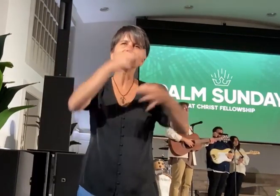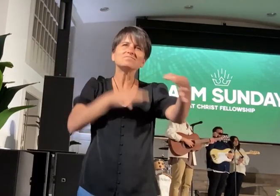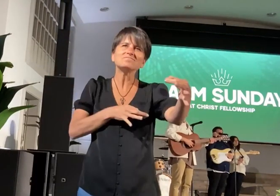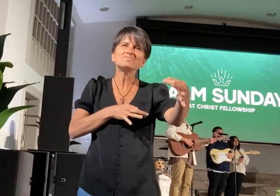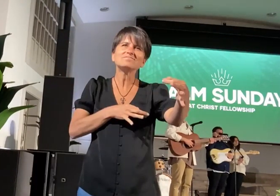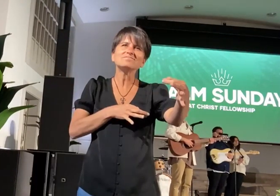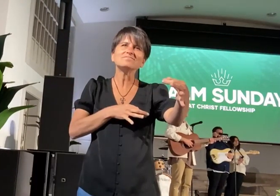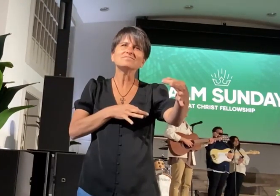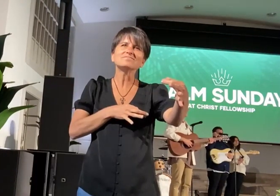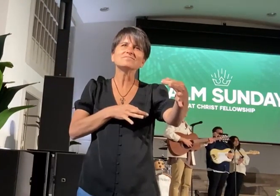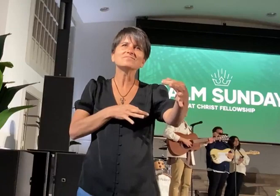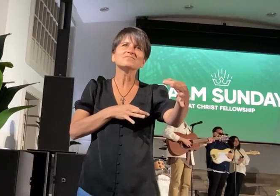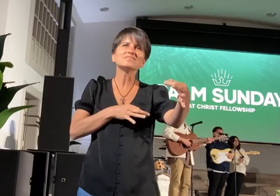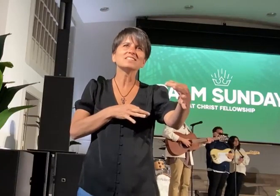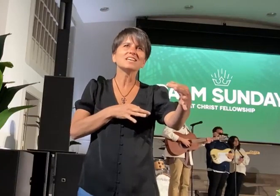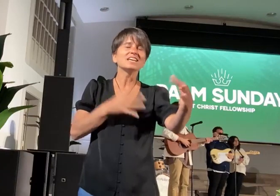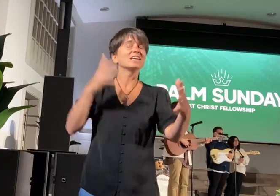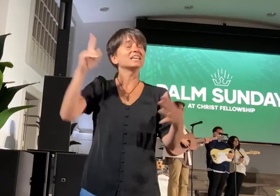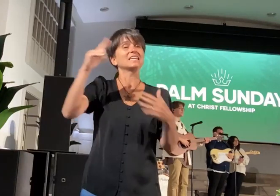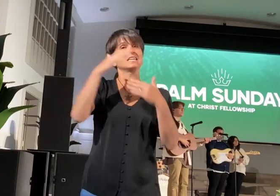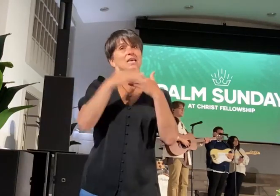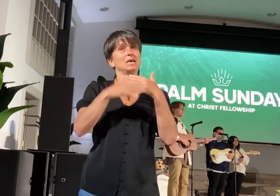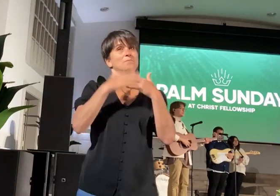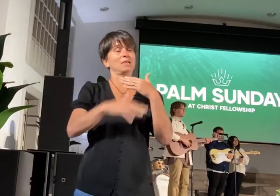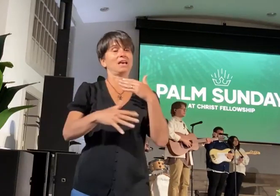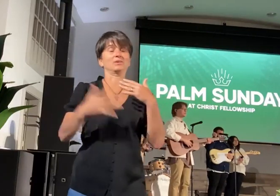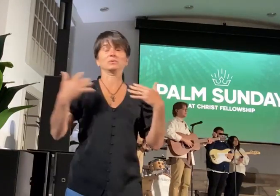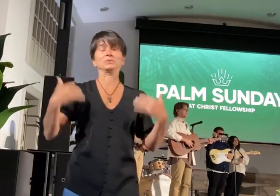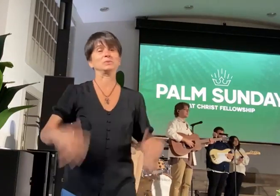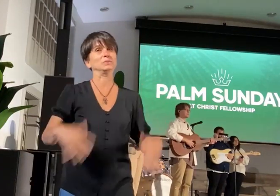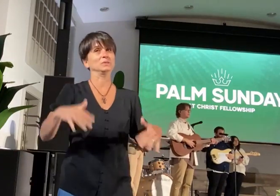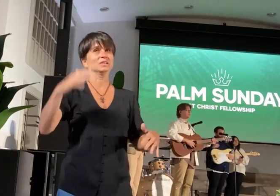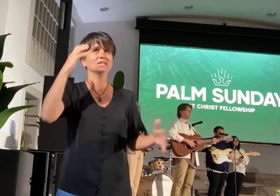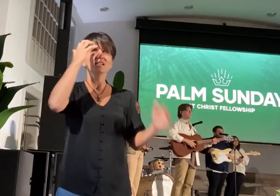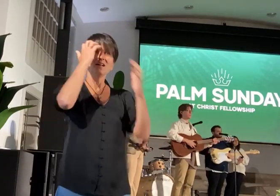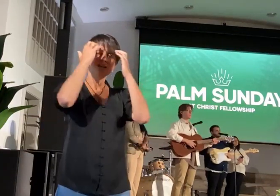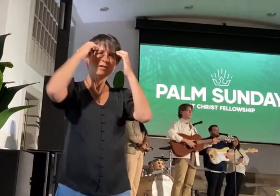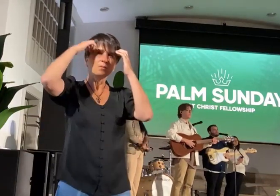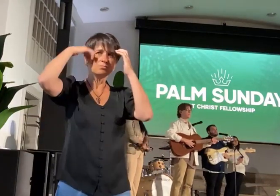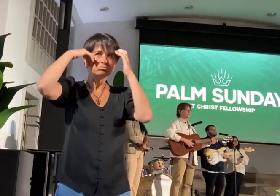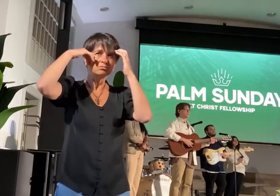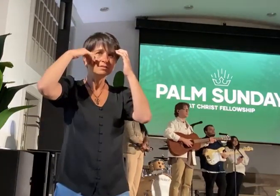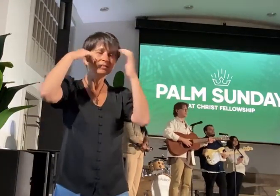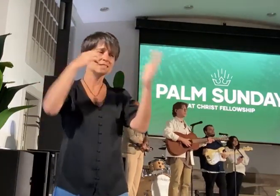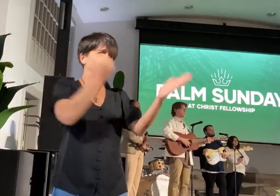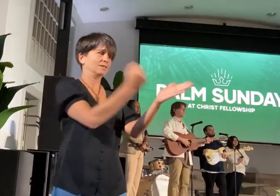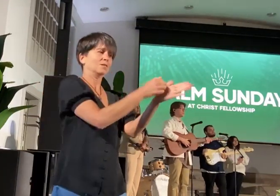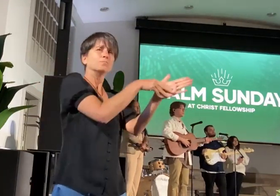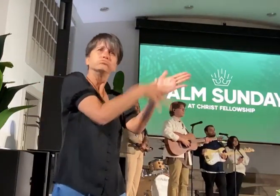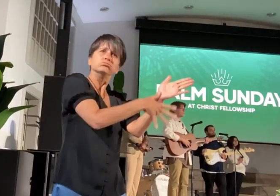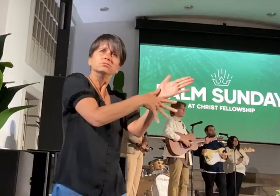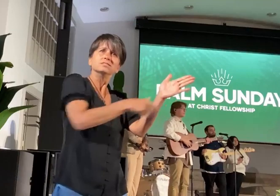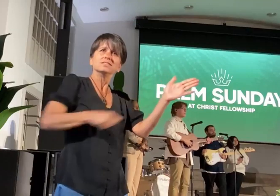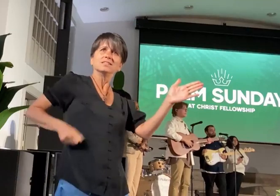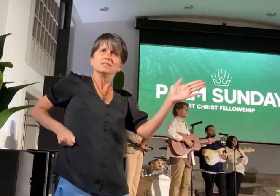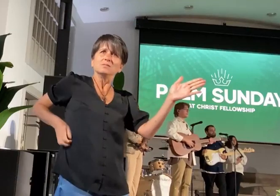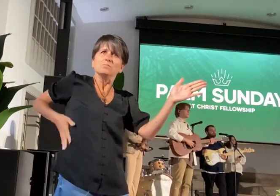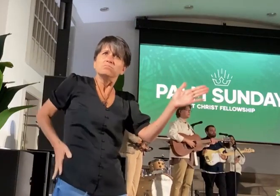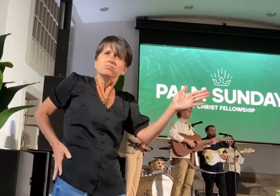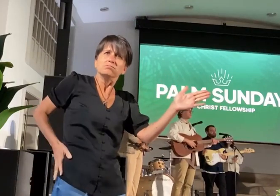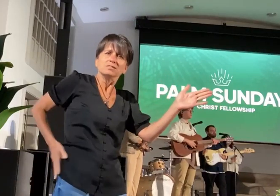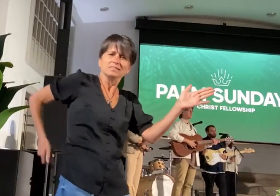These places where Jesus bled from. 1 Peter chapter 3 would tell us that it was Jesus making a sacrifice for you and